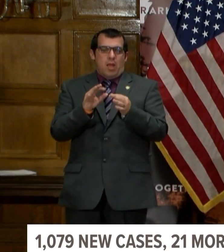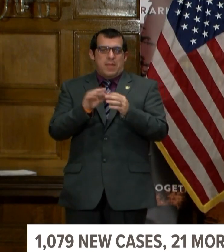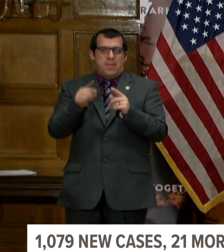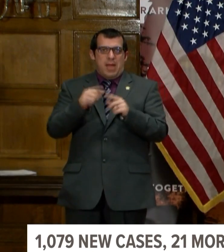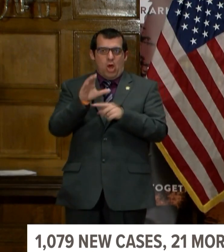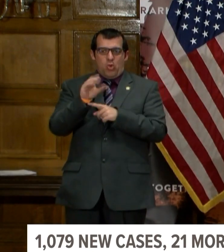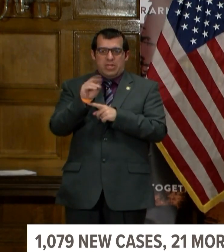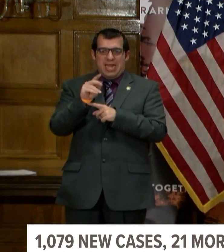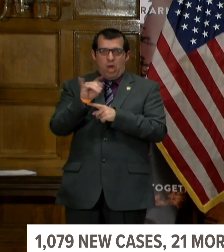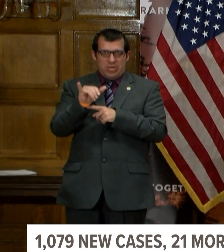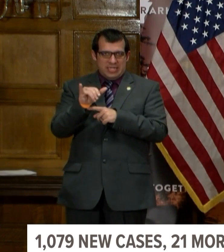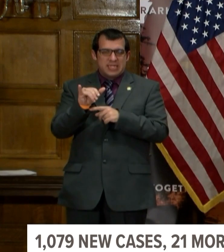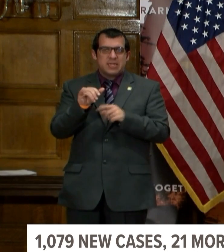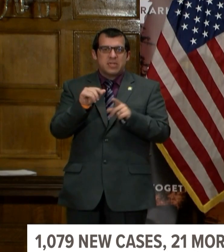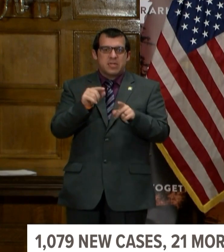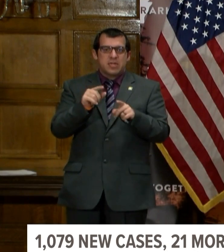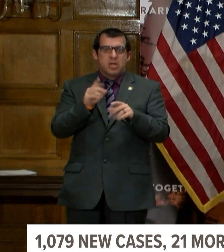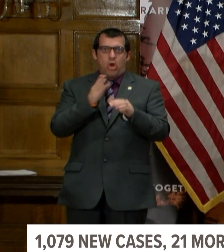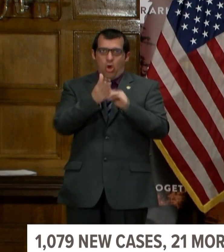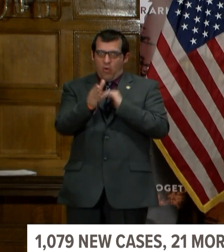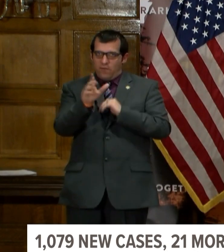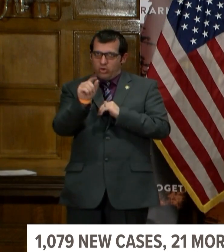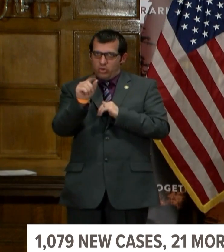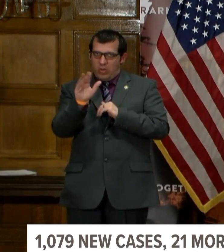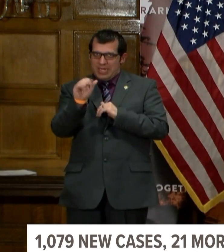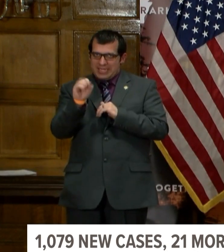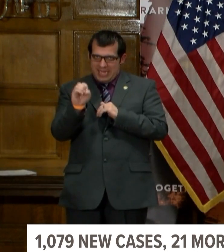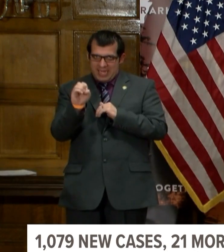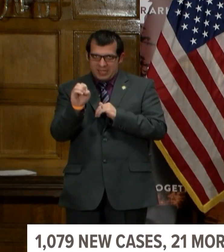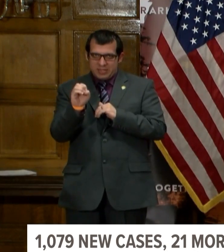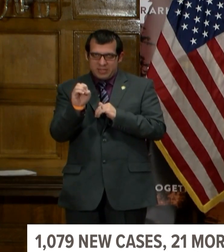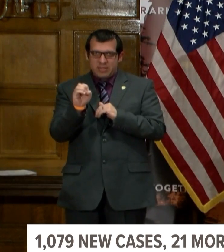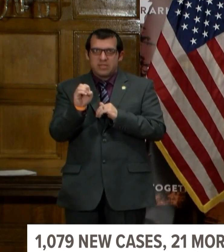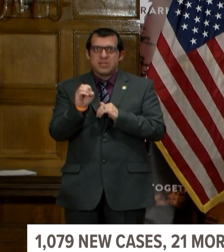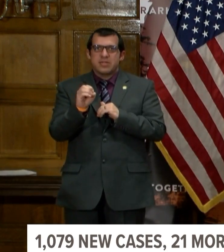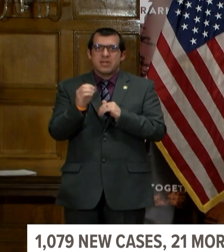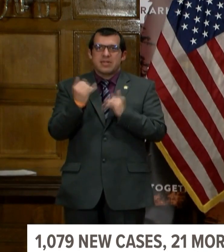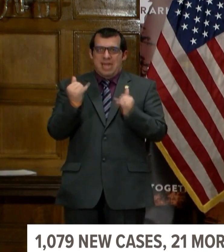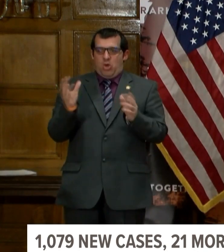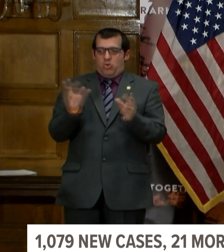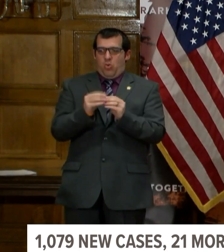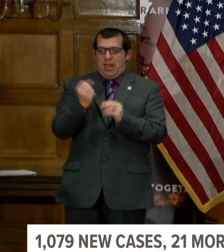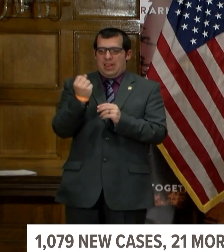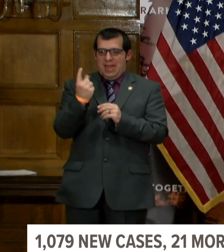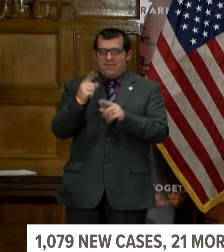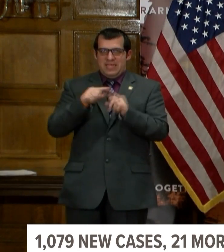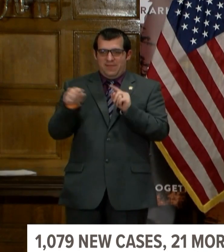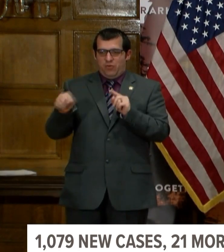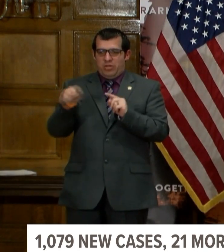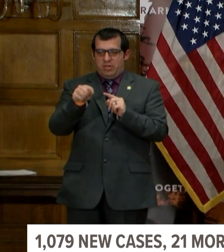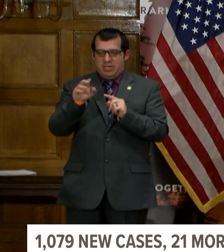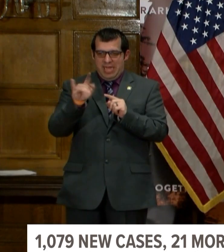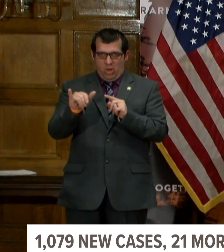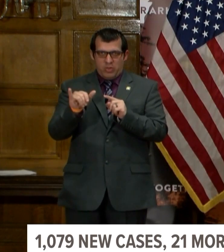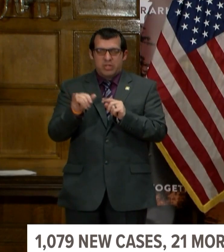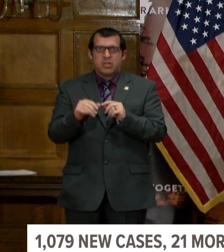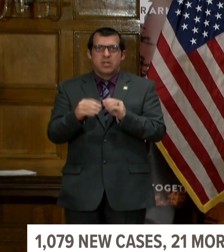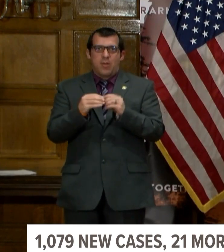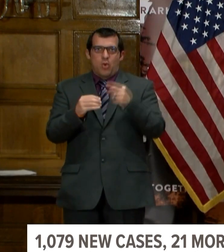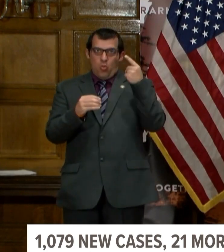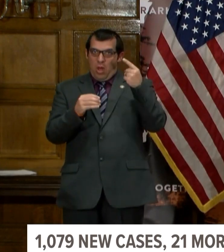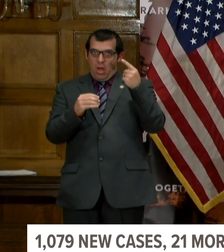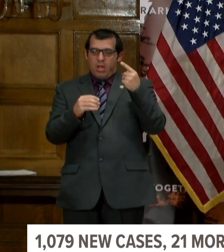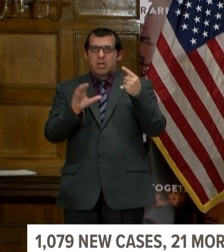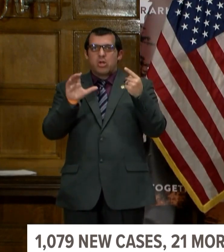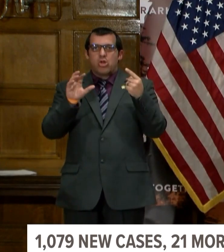counties that have over 20 cases. There are 11 at this point, at this day. Number one